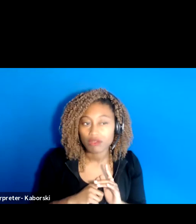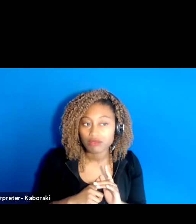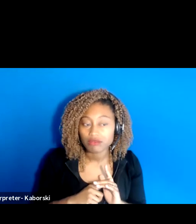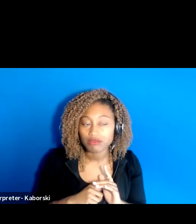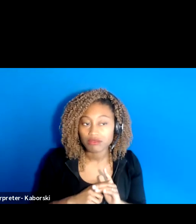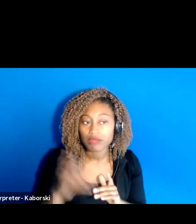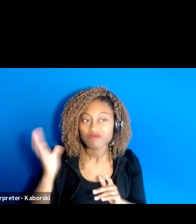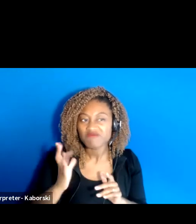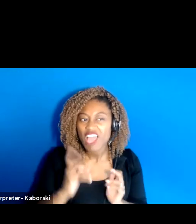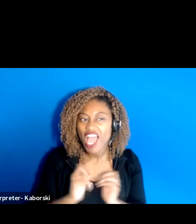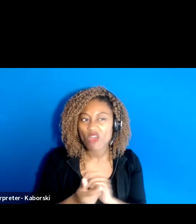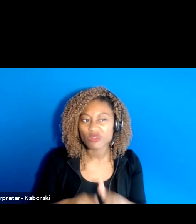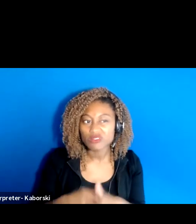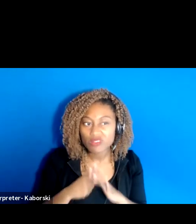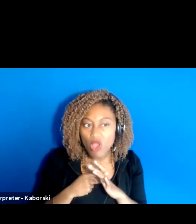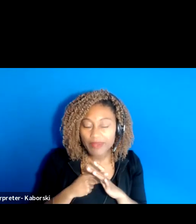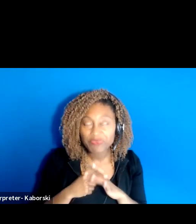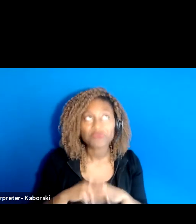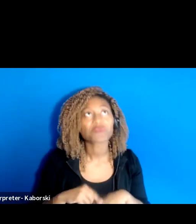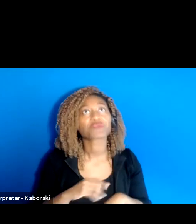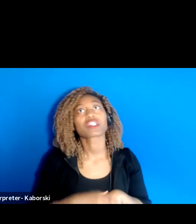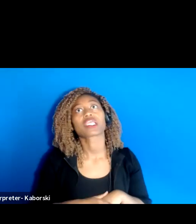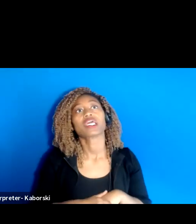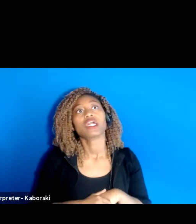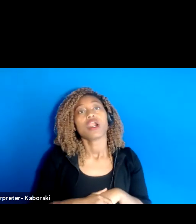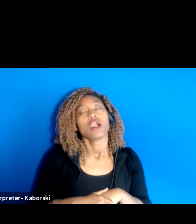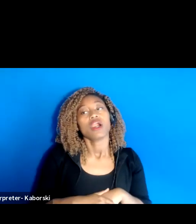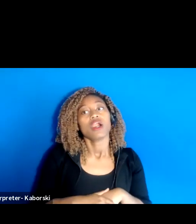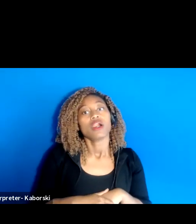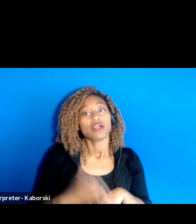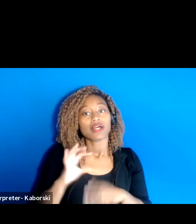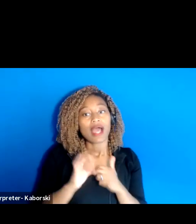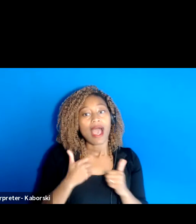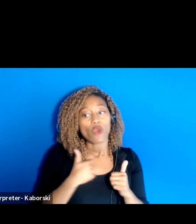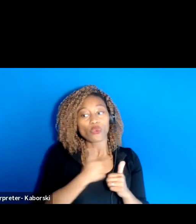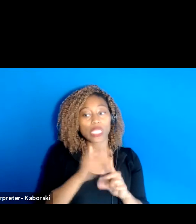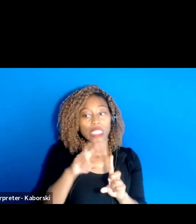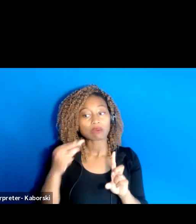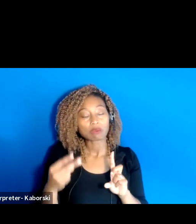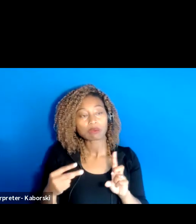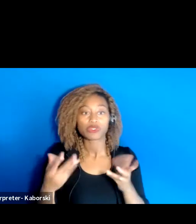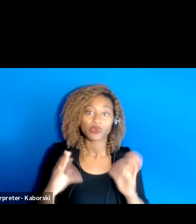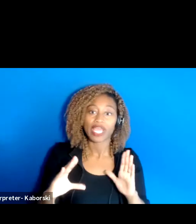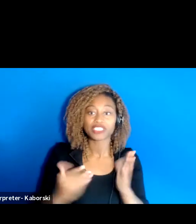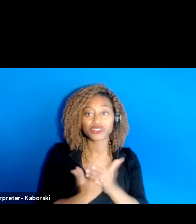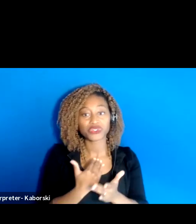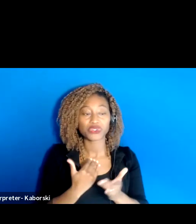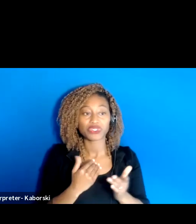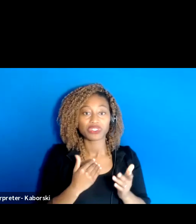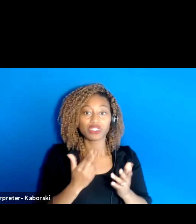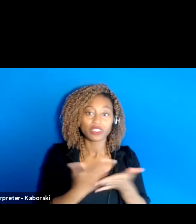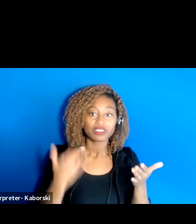and how we look at the ways that new resources, whether they're